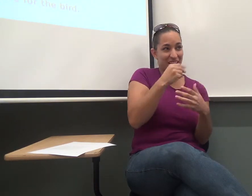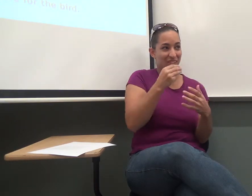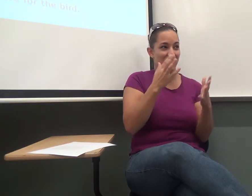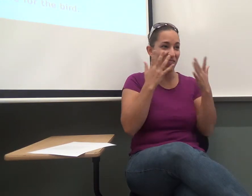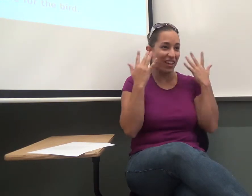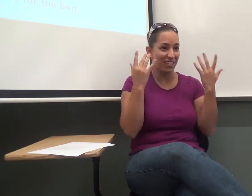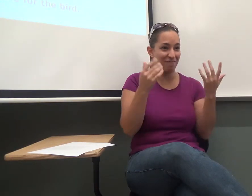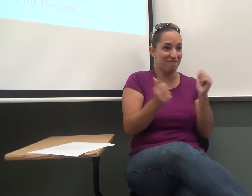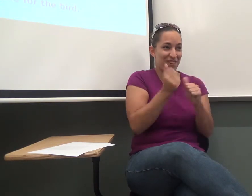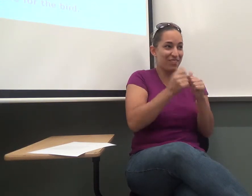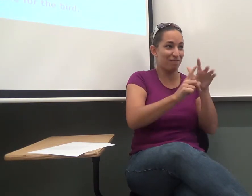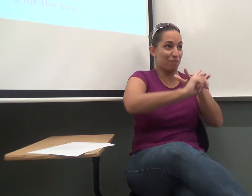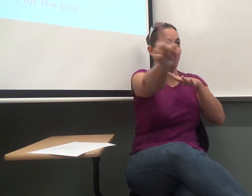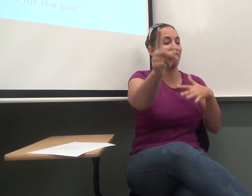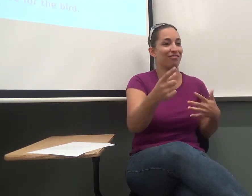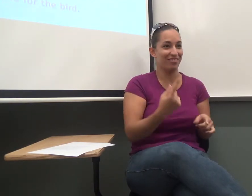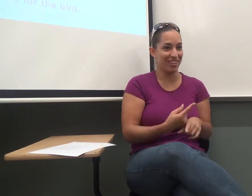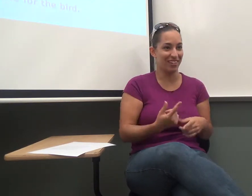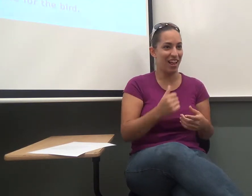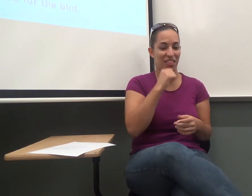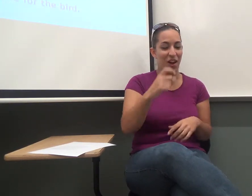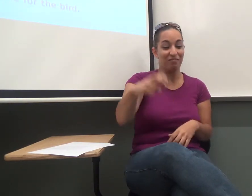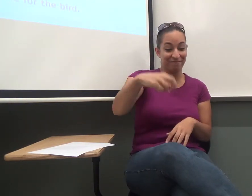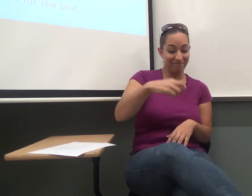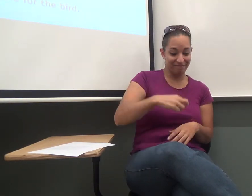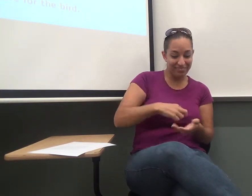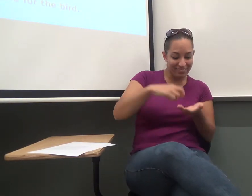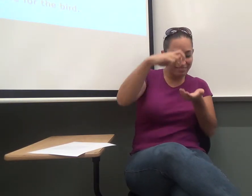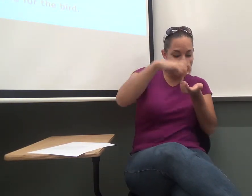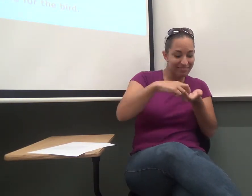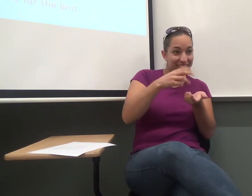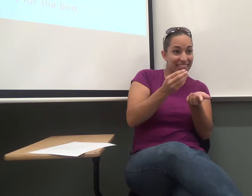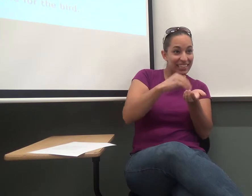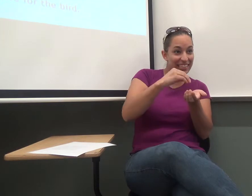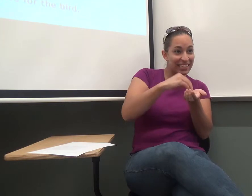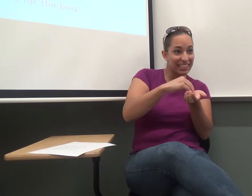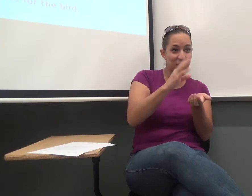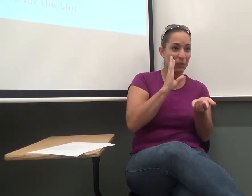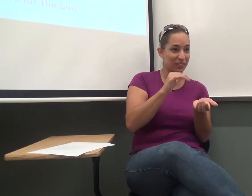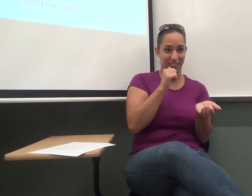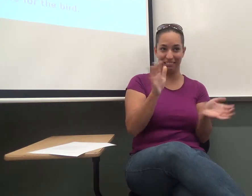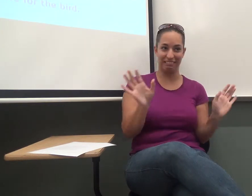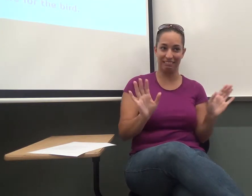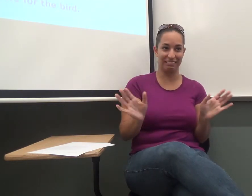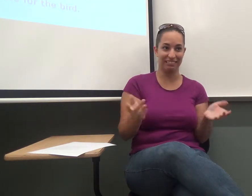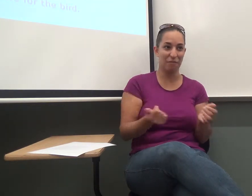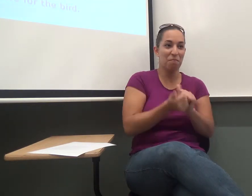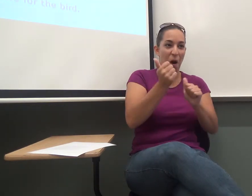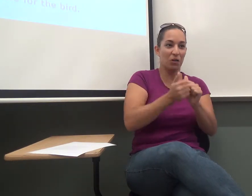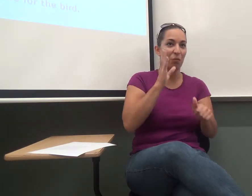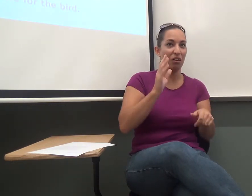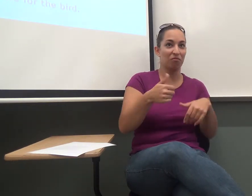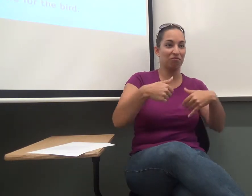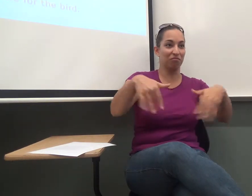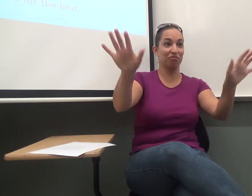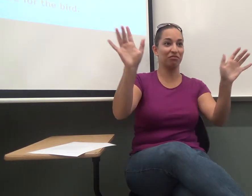away fast, right? They're not going to come up to you and eat out of your hand. Hummingbirds, they'll check you out a little bit and then they'll zip right off, right?